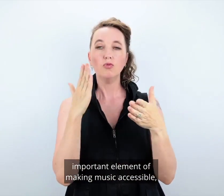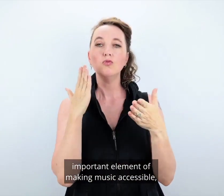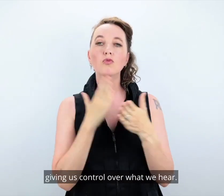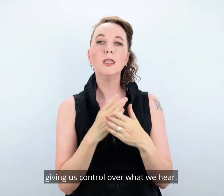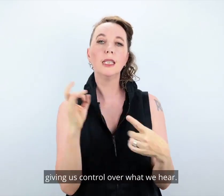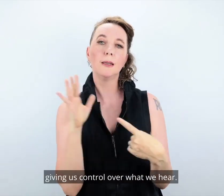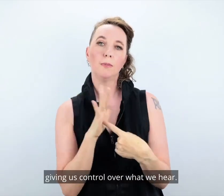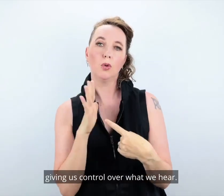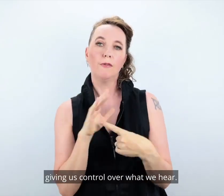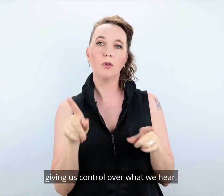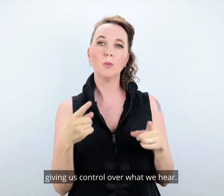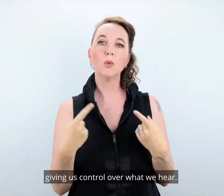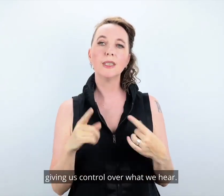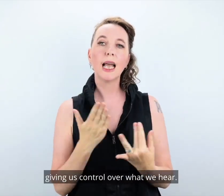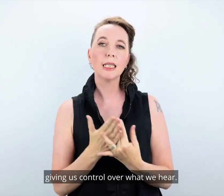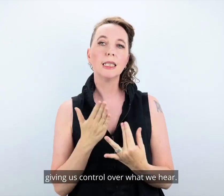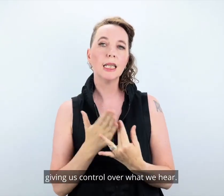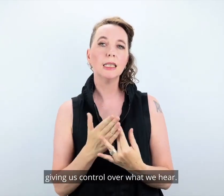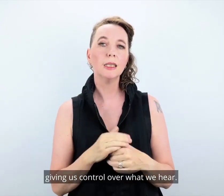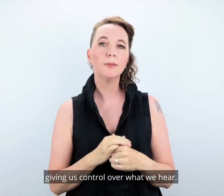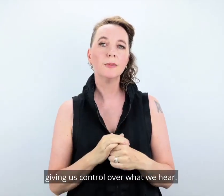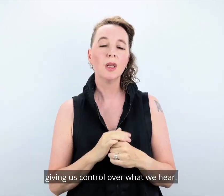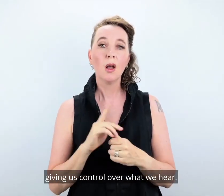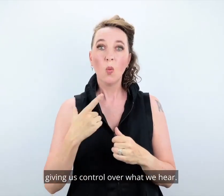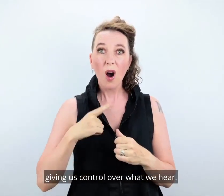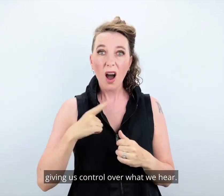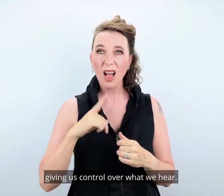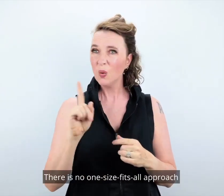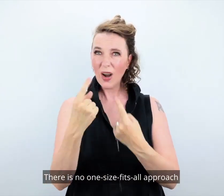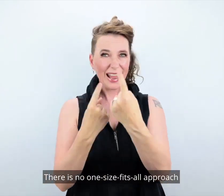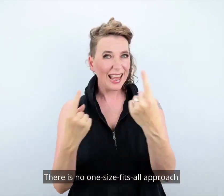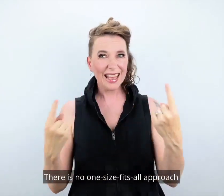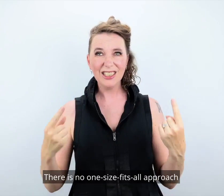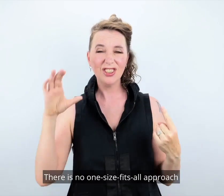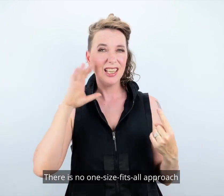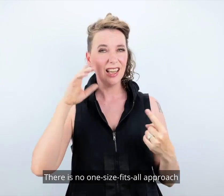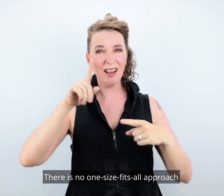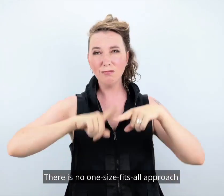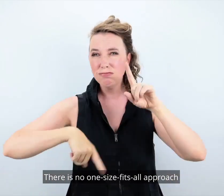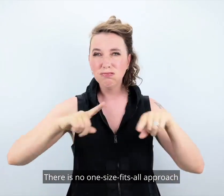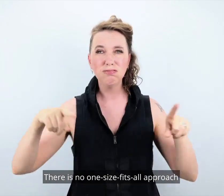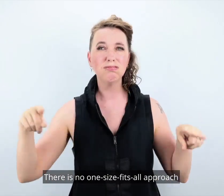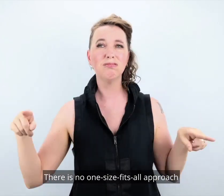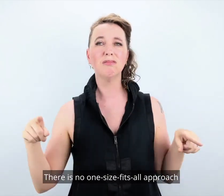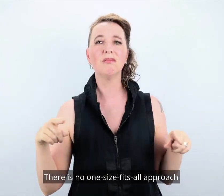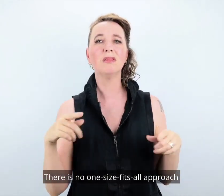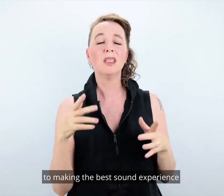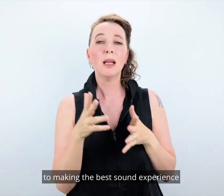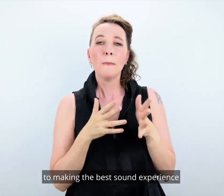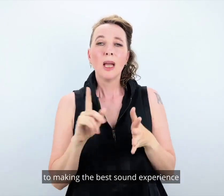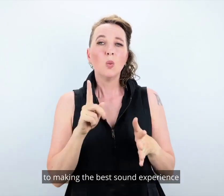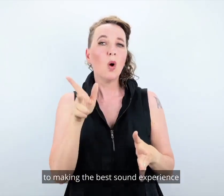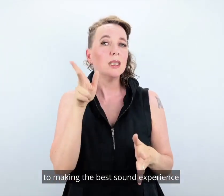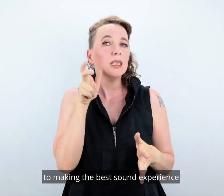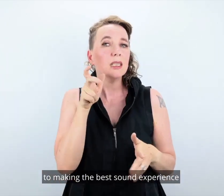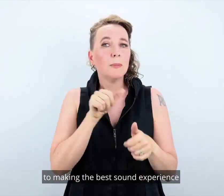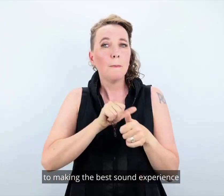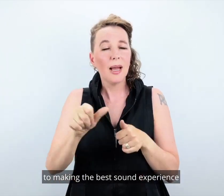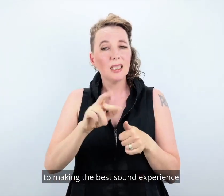giving us control over what we hear. There is no one-size-fits-all approach to making the best sound experience